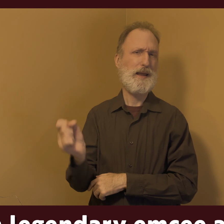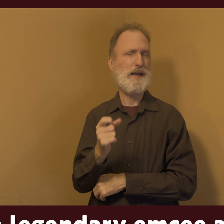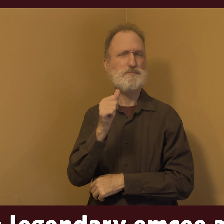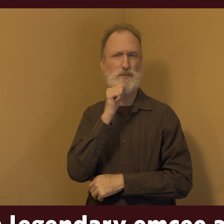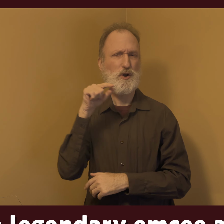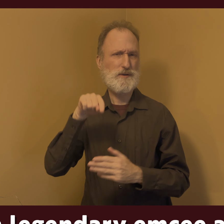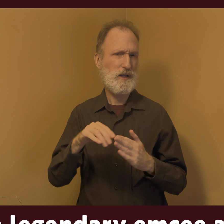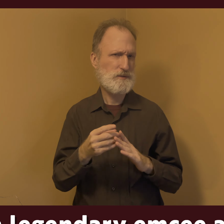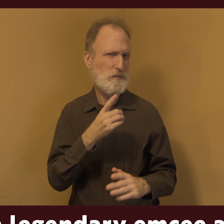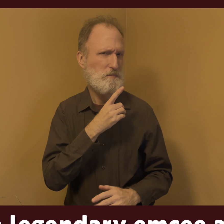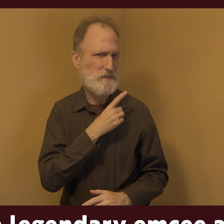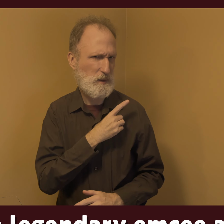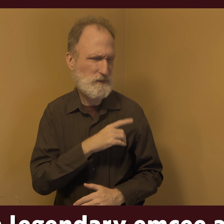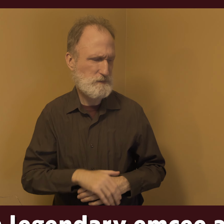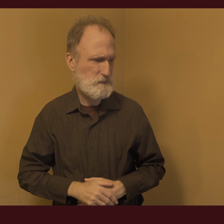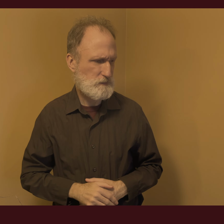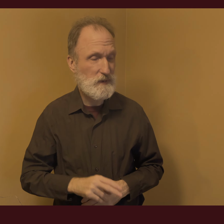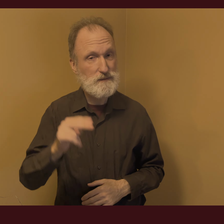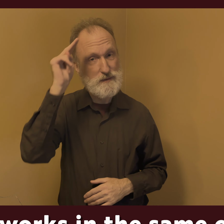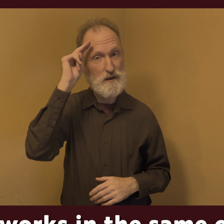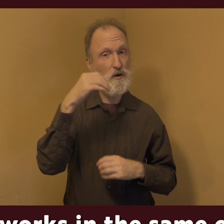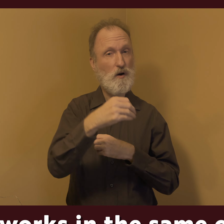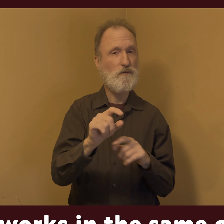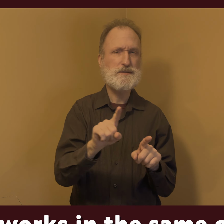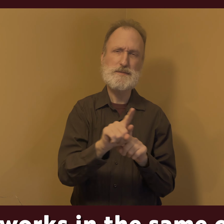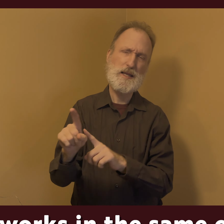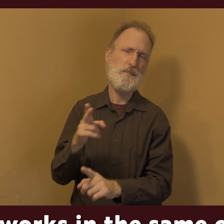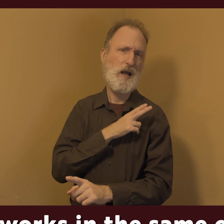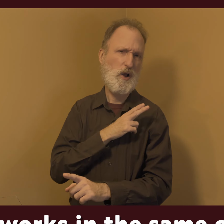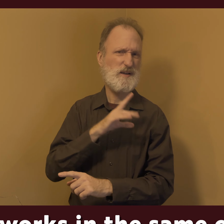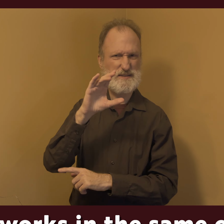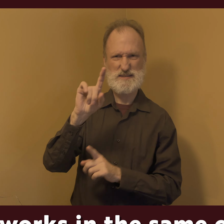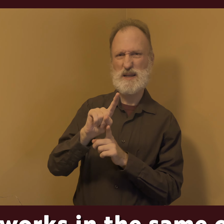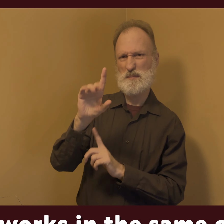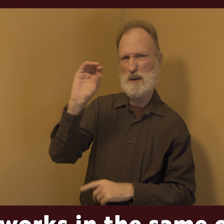downtown Minneapolis. Nick works in the same office as Howie.